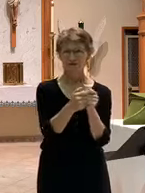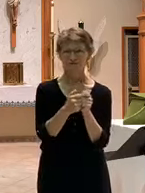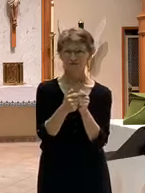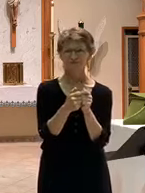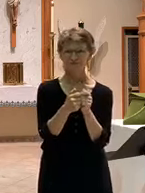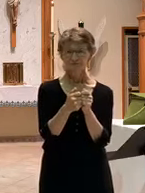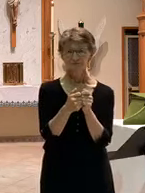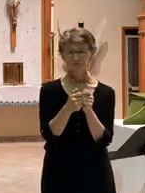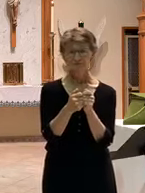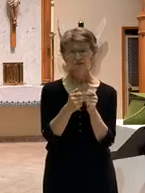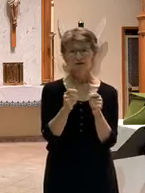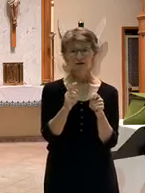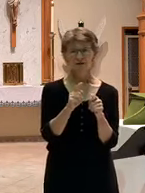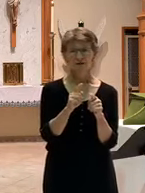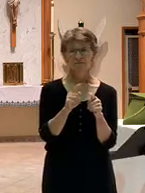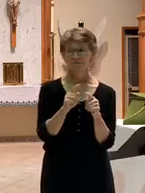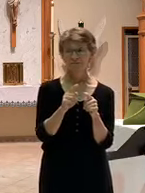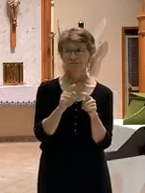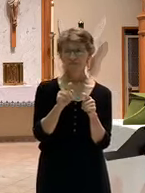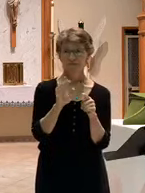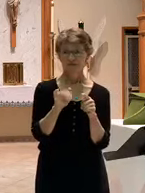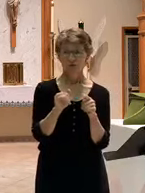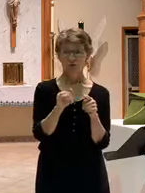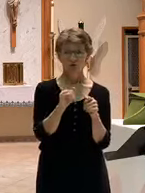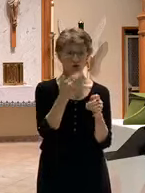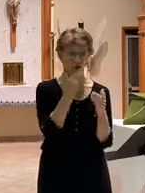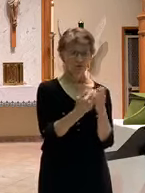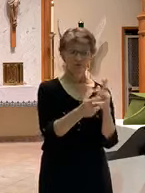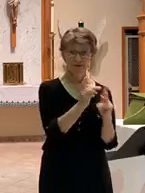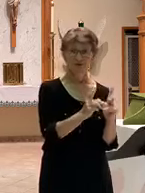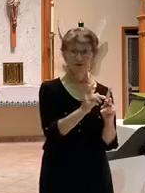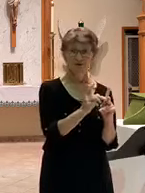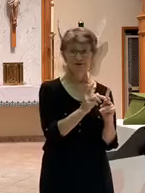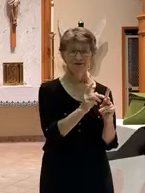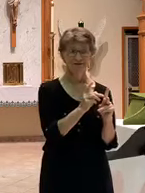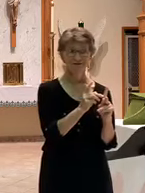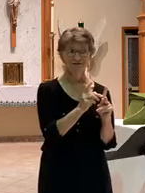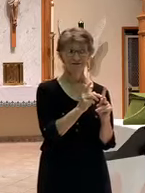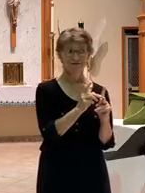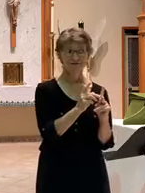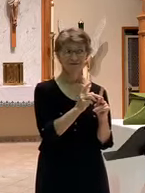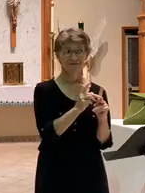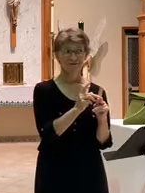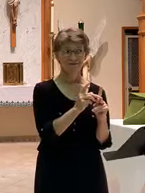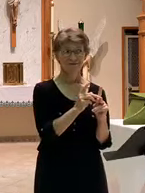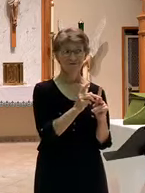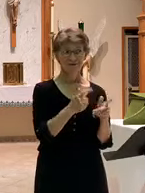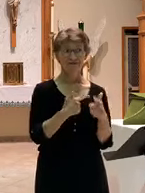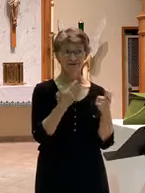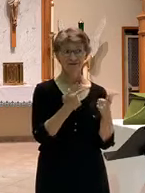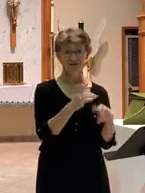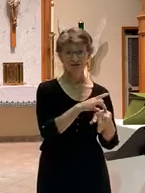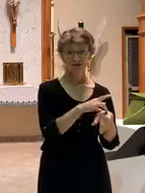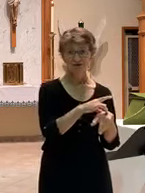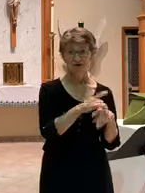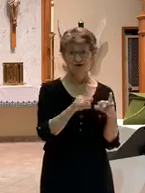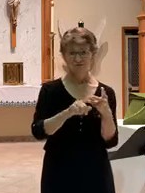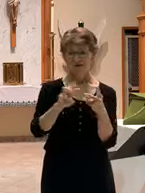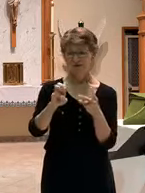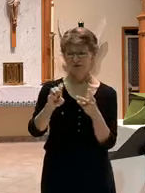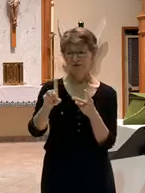the wheat, he calls them the children of the kingdom, or you could say that's the good people, the good things of this earth. The weeds are the children